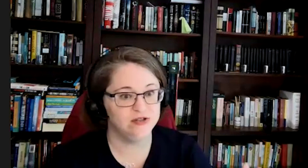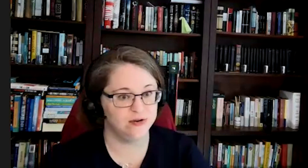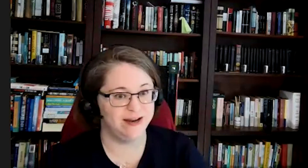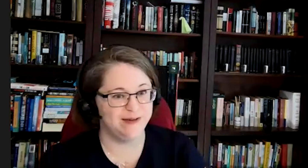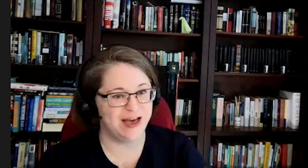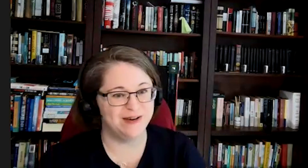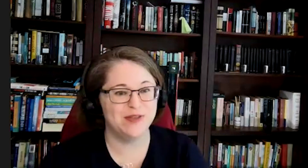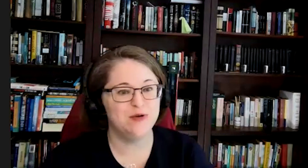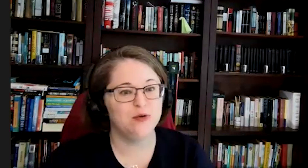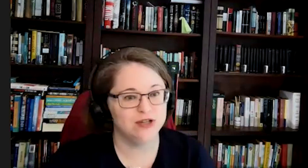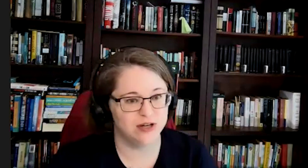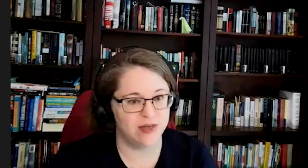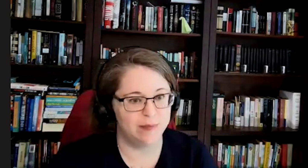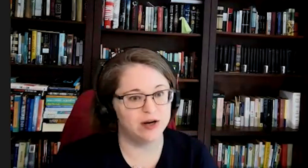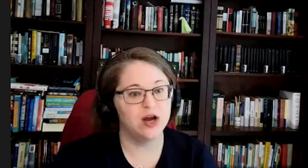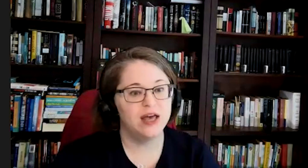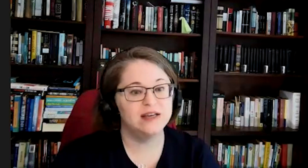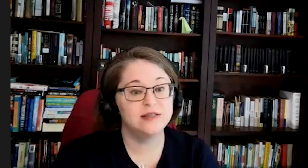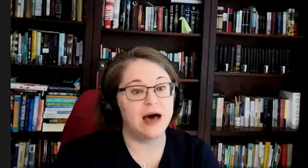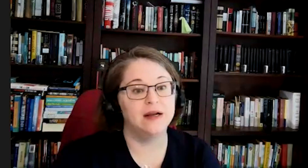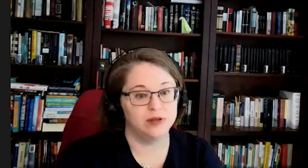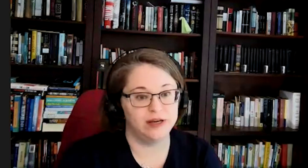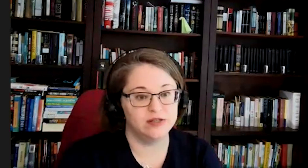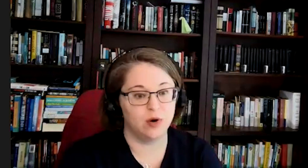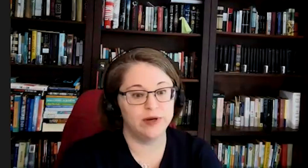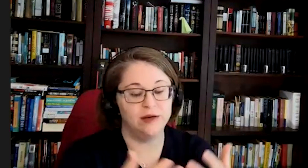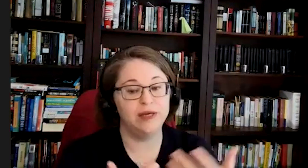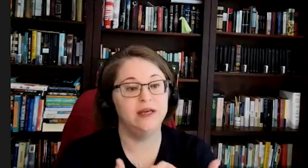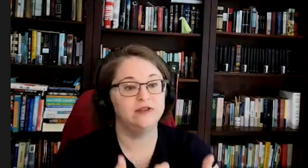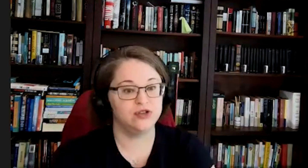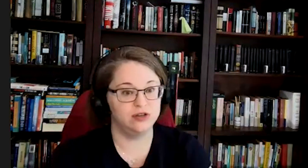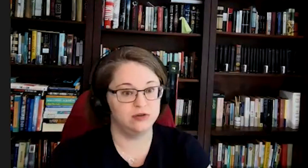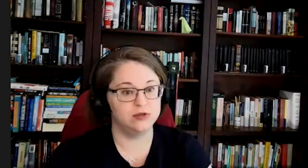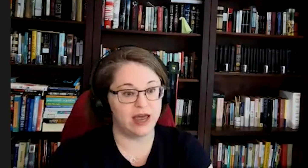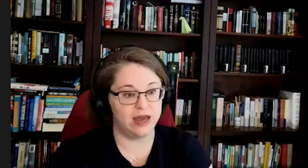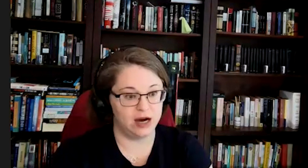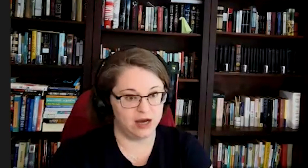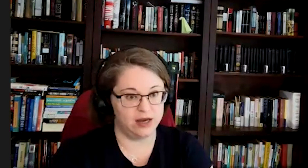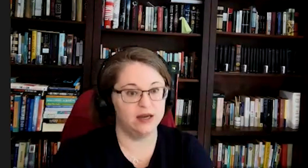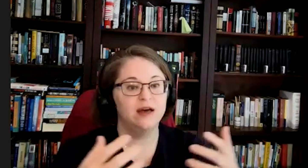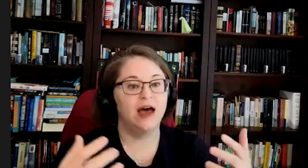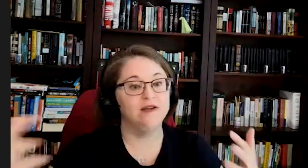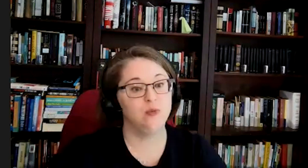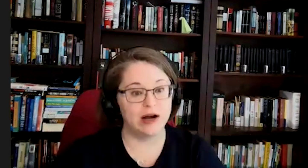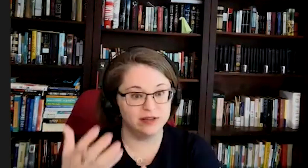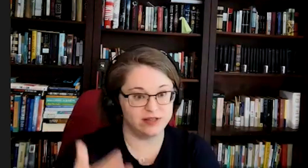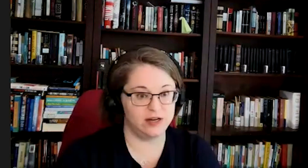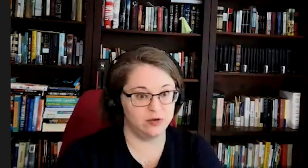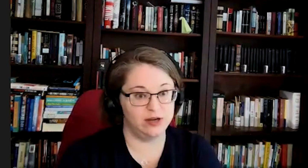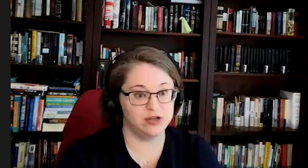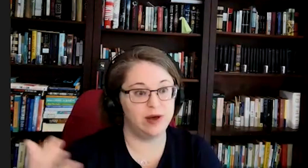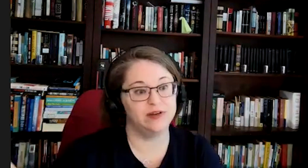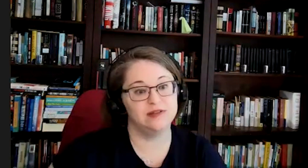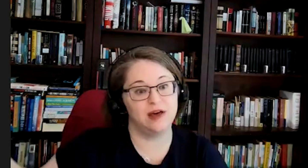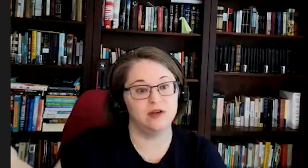understand the history of that or the origin of that better, is that a place where we could begin to use AI as well as